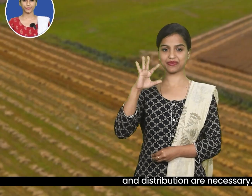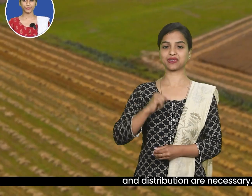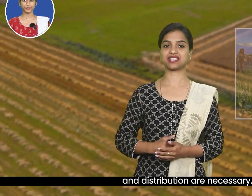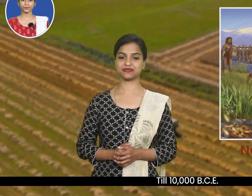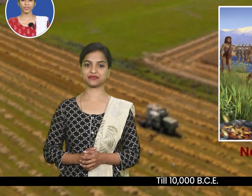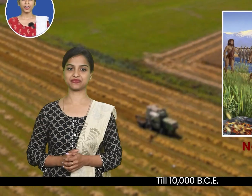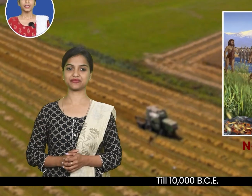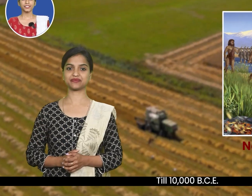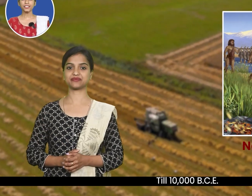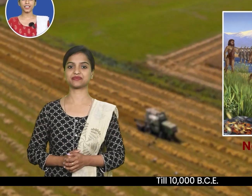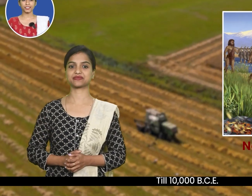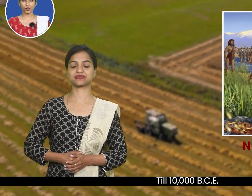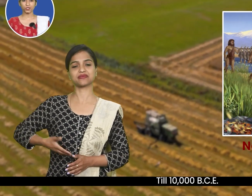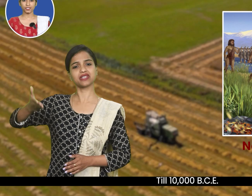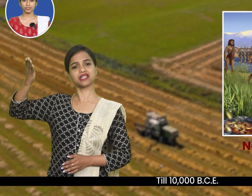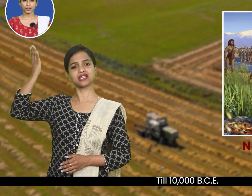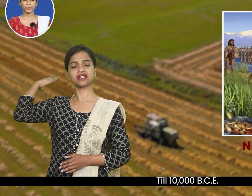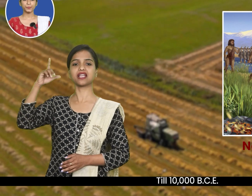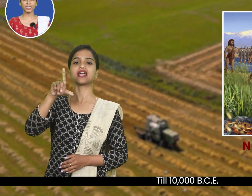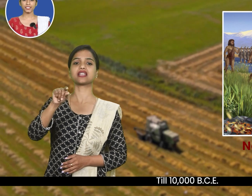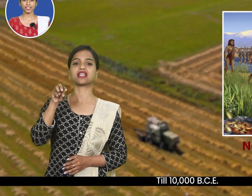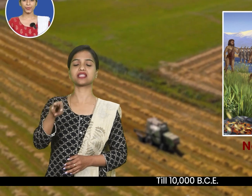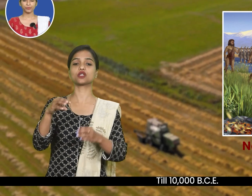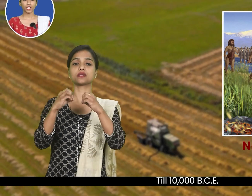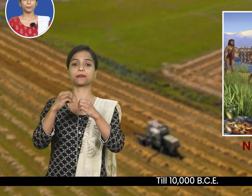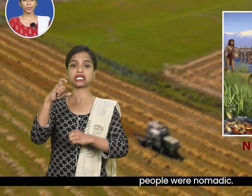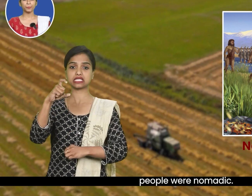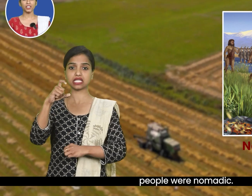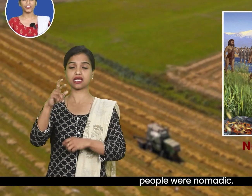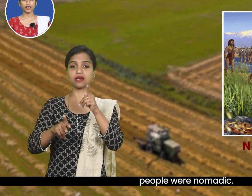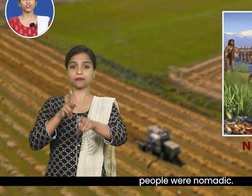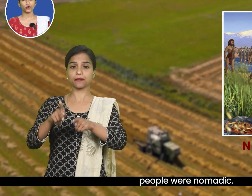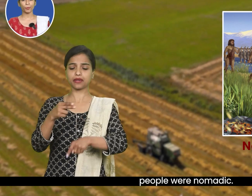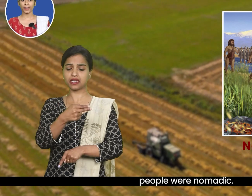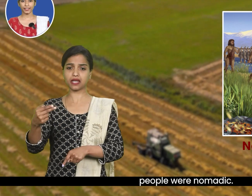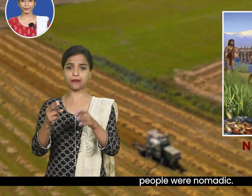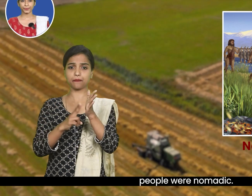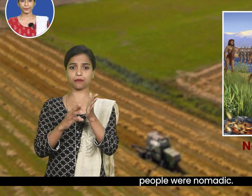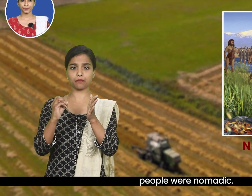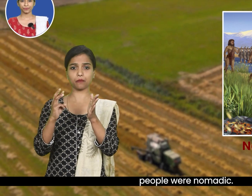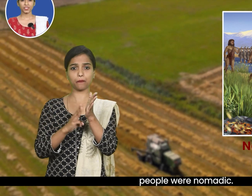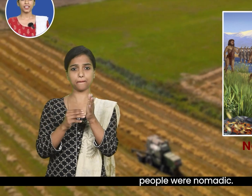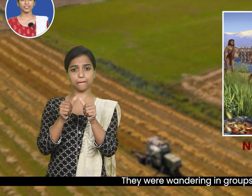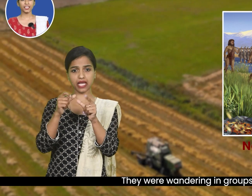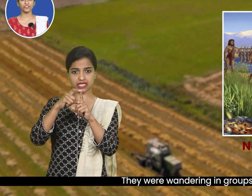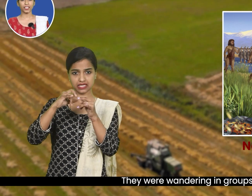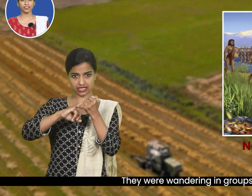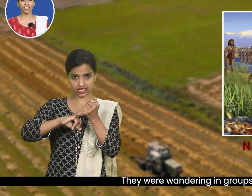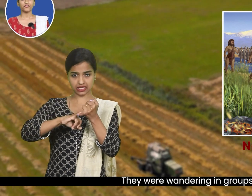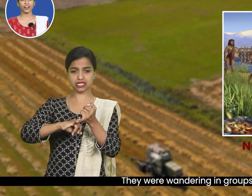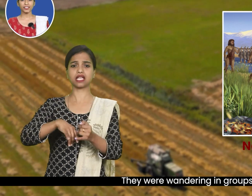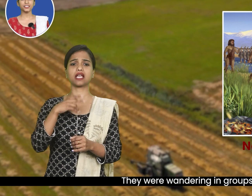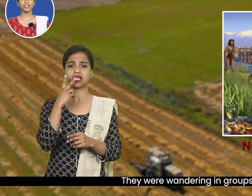necessary. Till 10,000 BC, people were nomadic. They